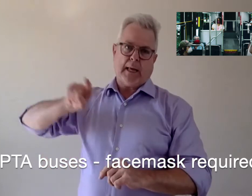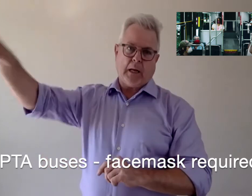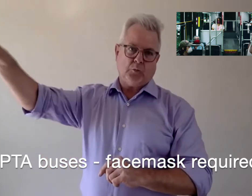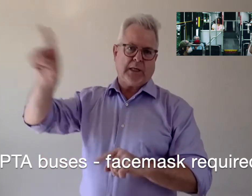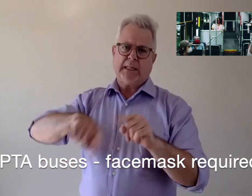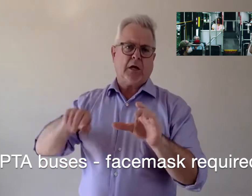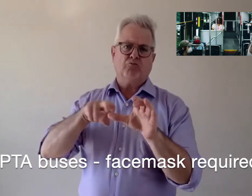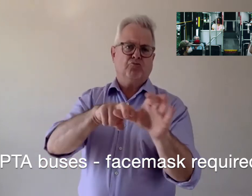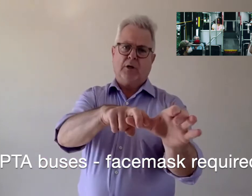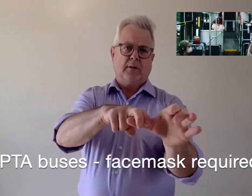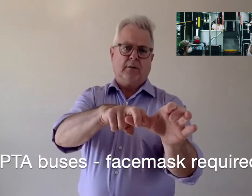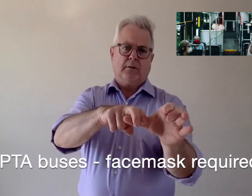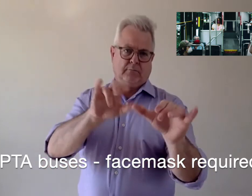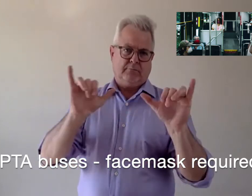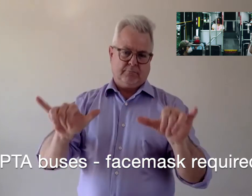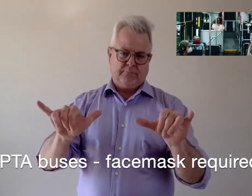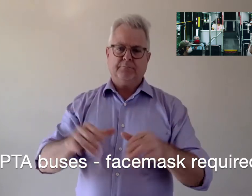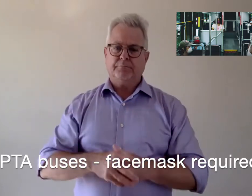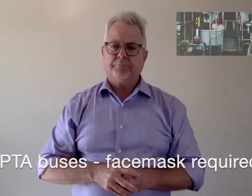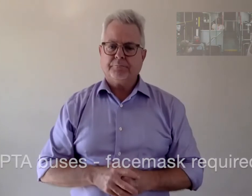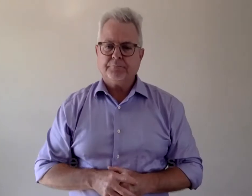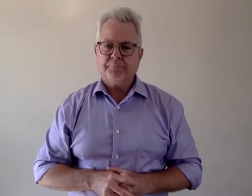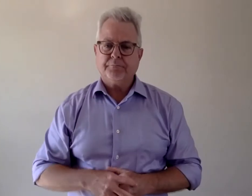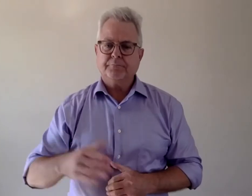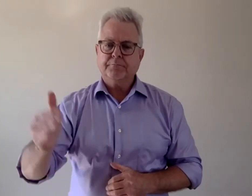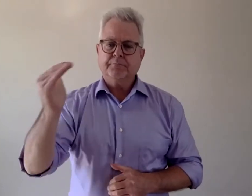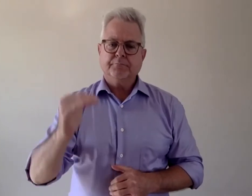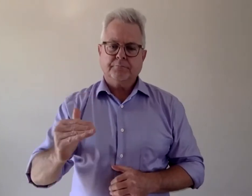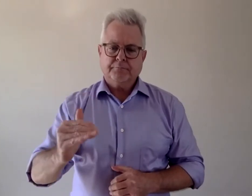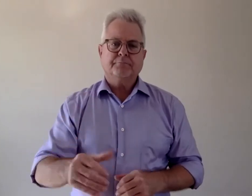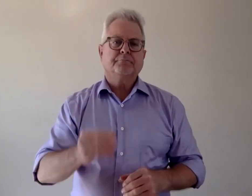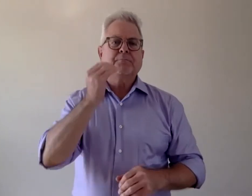vaccinated, they can kick you out and not allow you to ride the transportation.